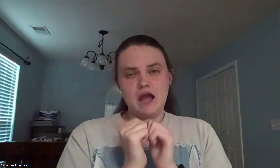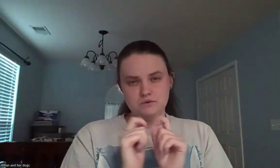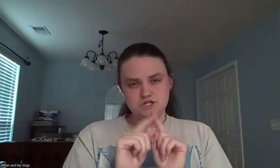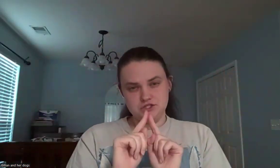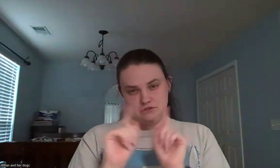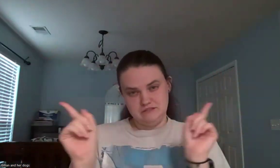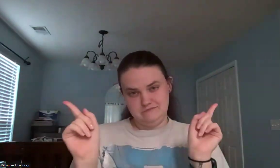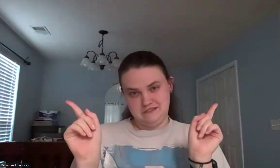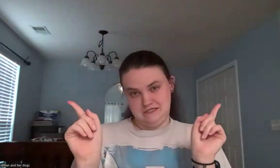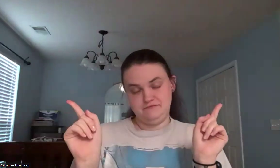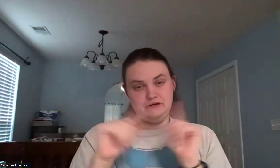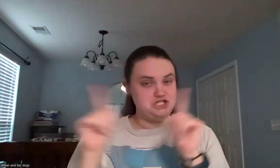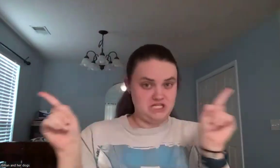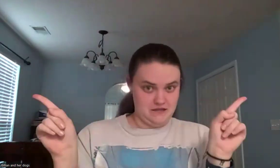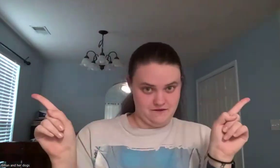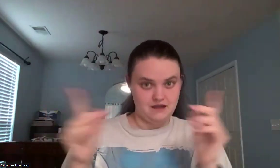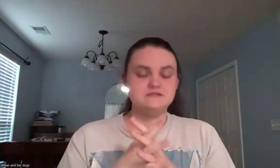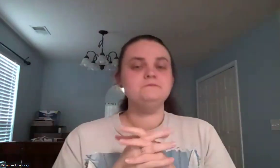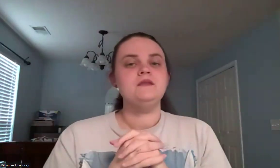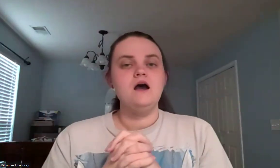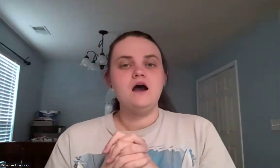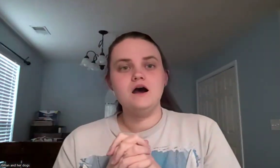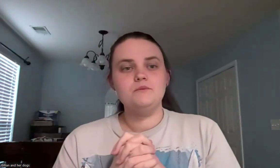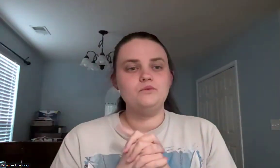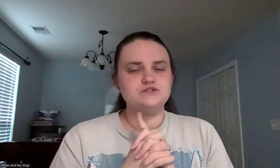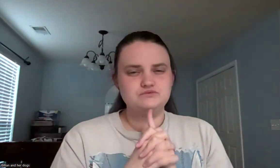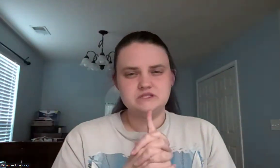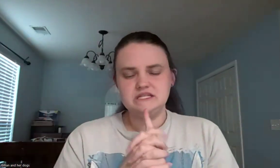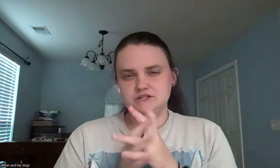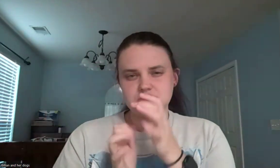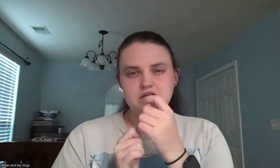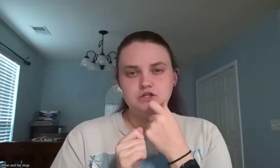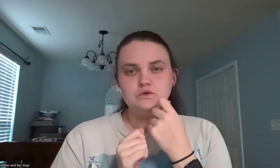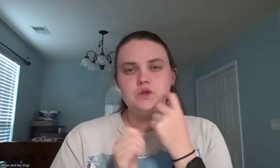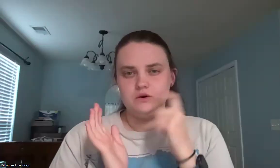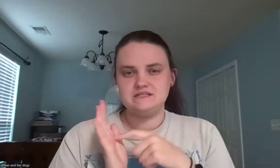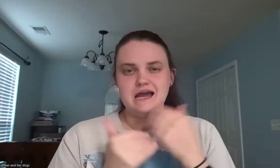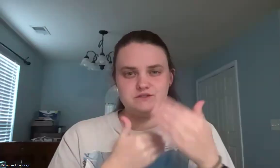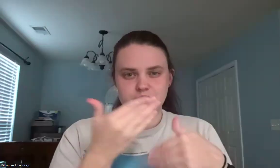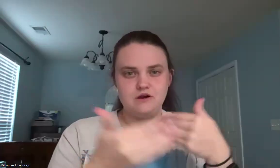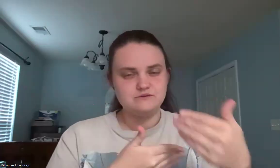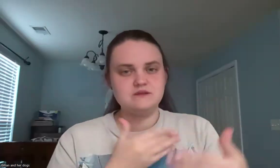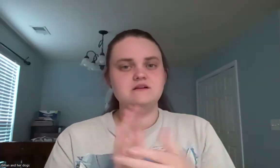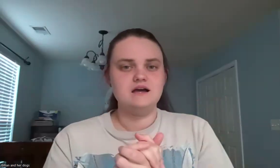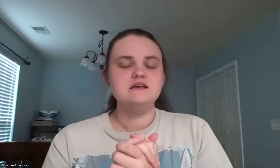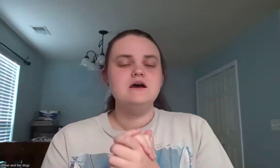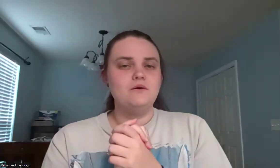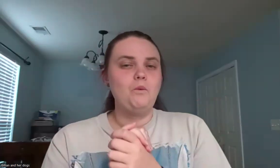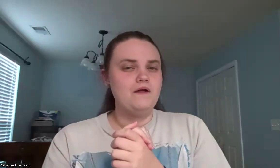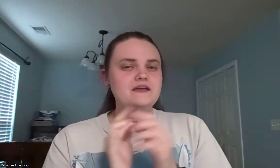would you differentiate that? What's really interesting, and you'll notice as we progress with this class, the one thing I'm